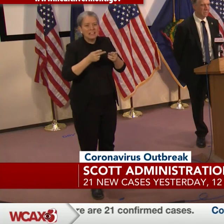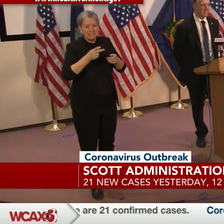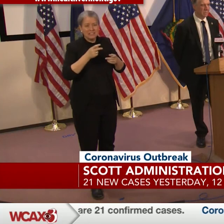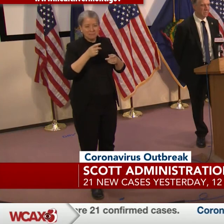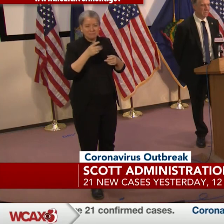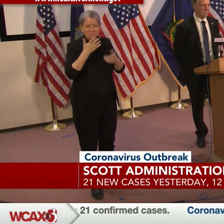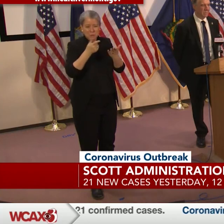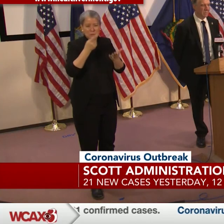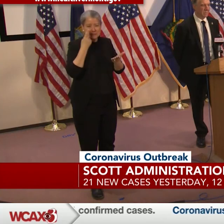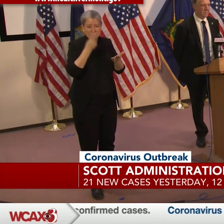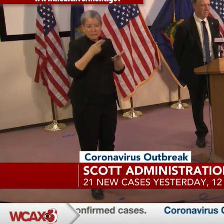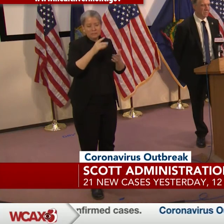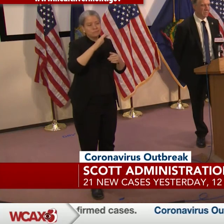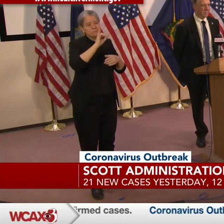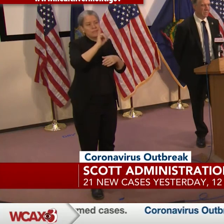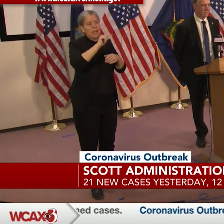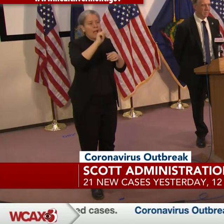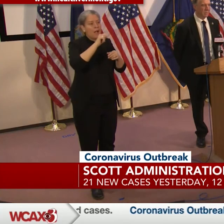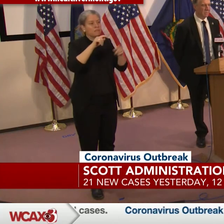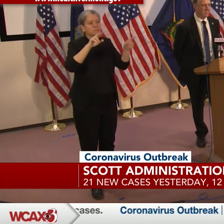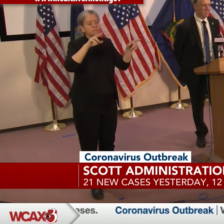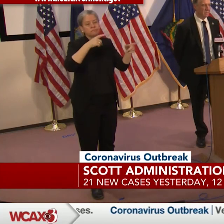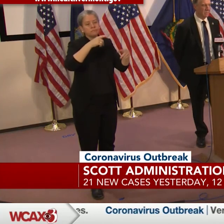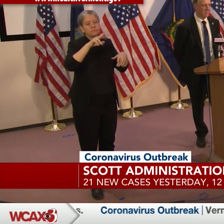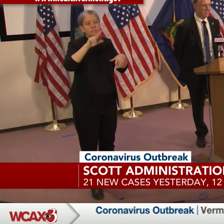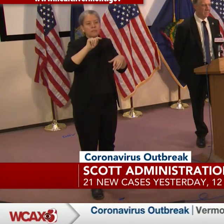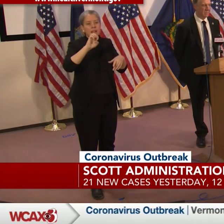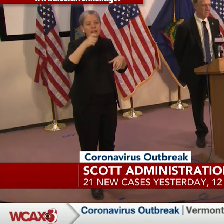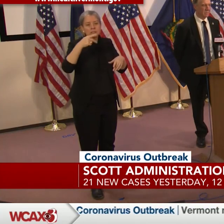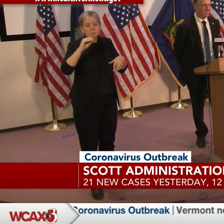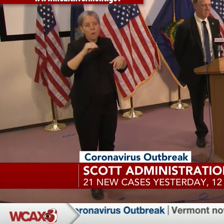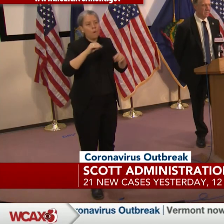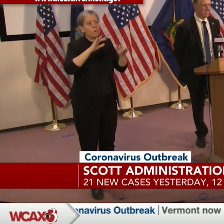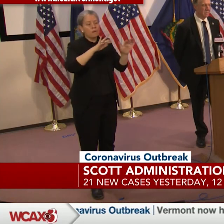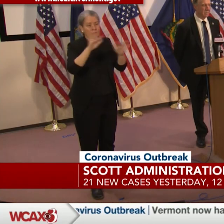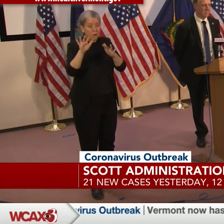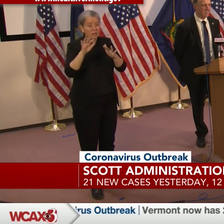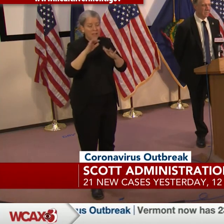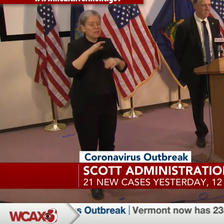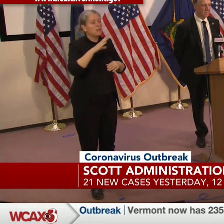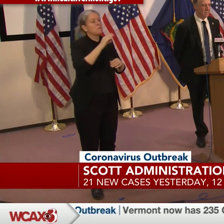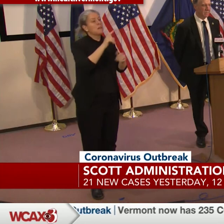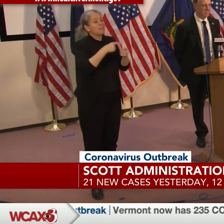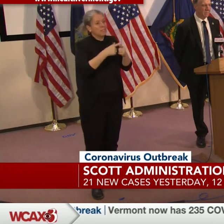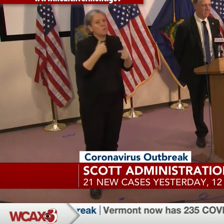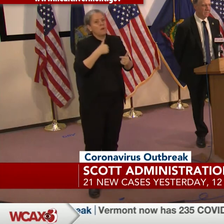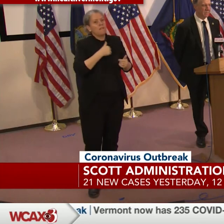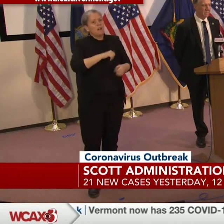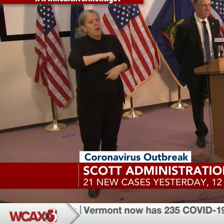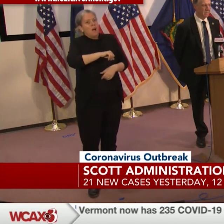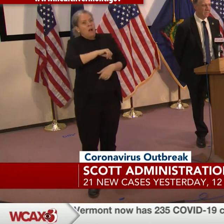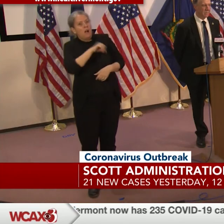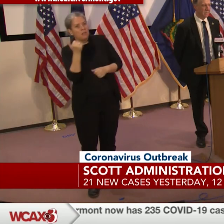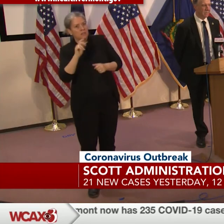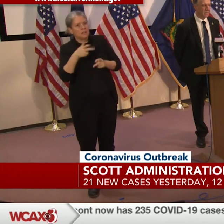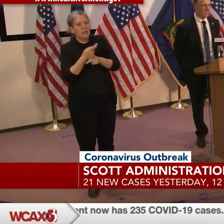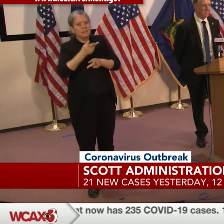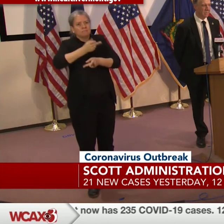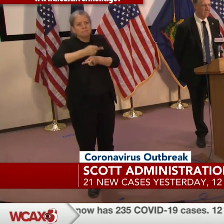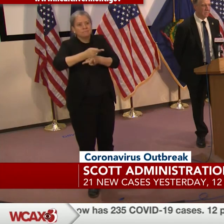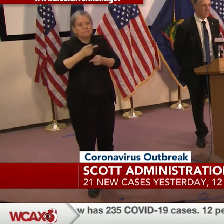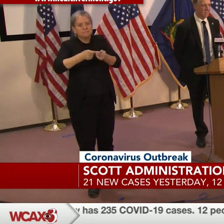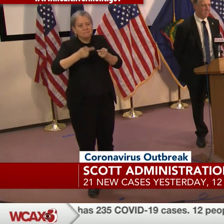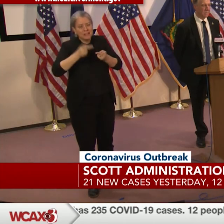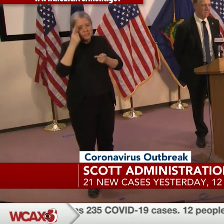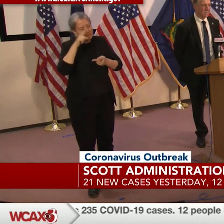for example. And then you're talking about this special population surge, such things as,